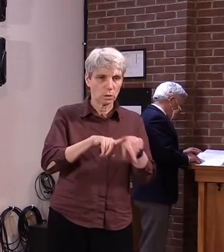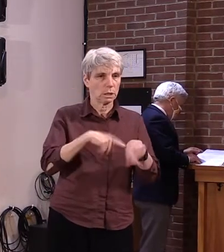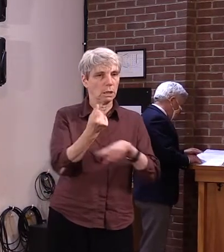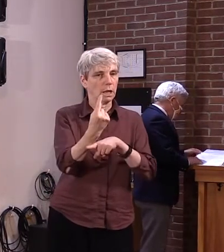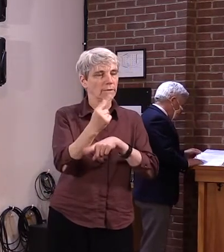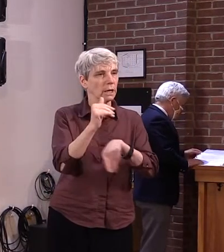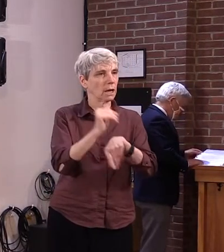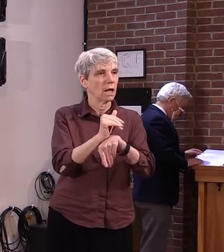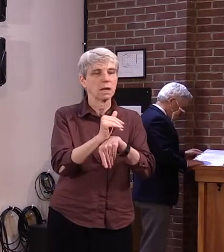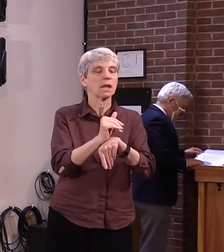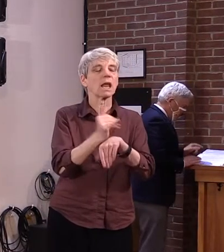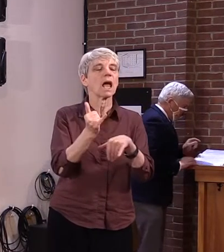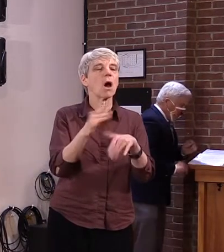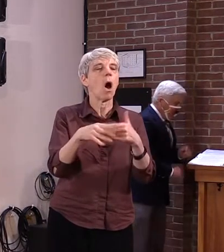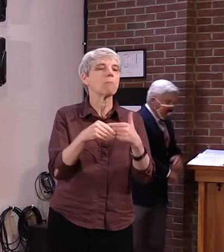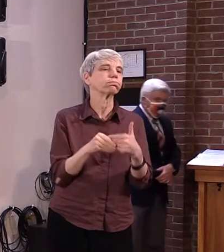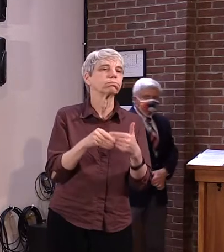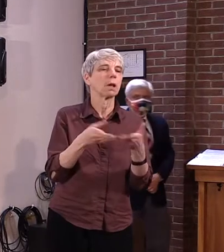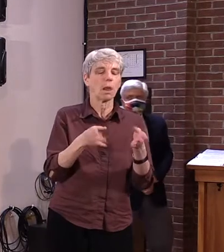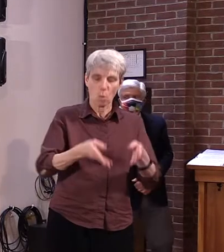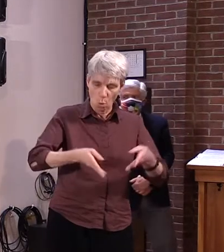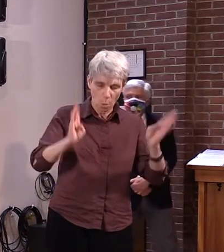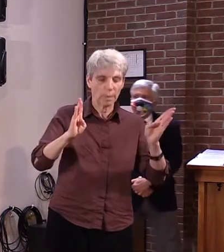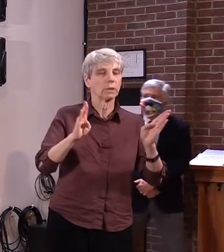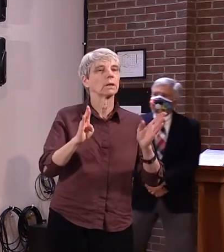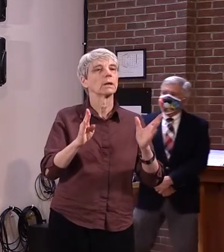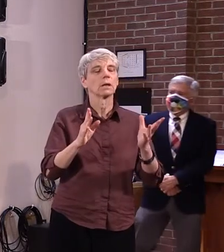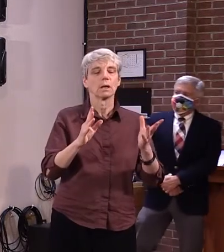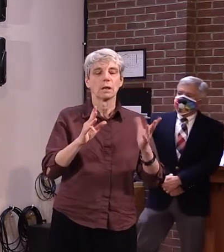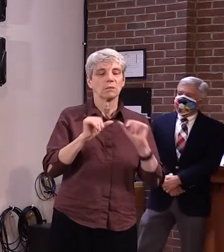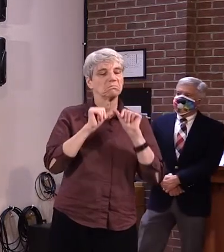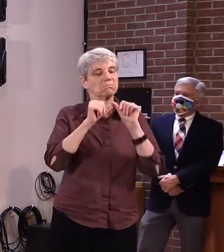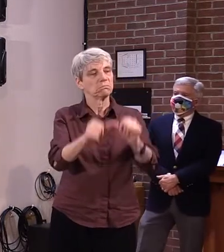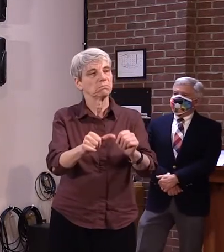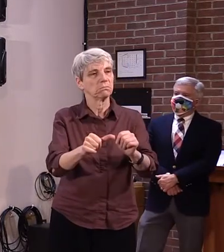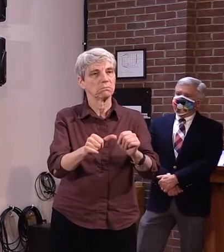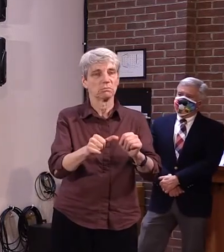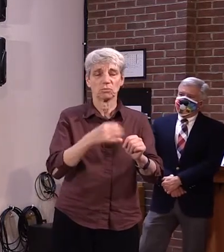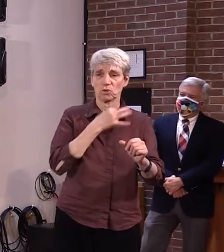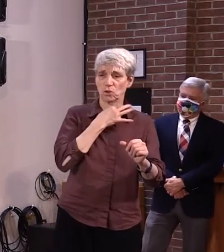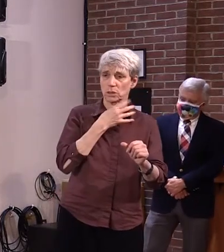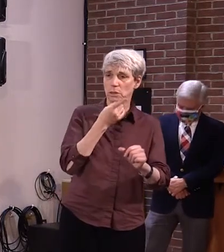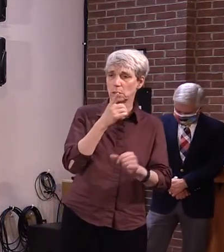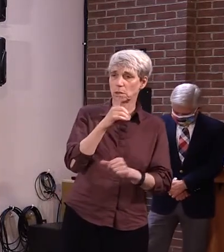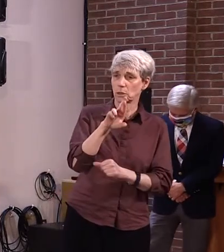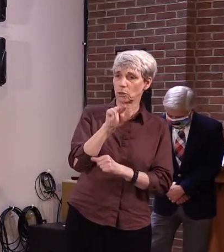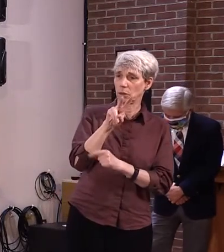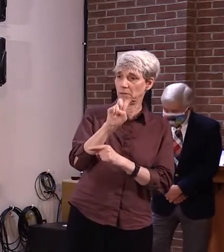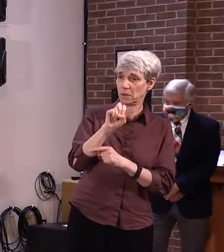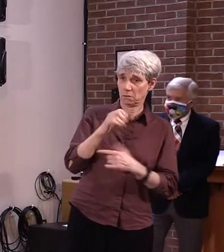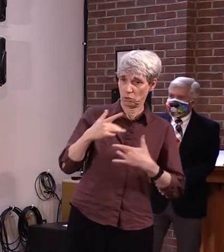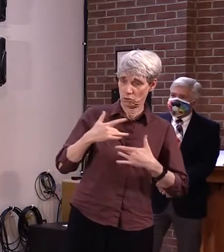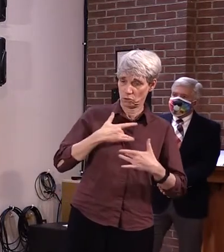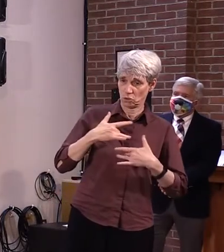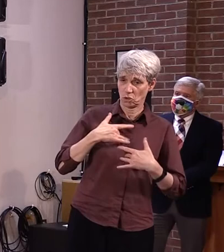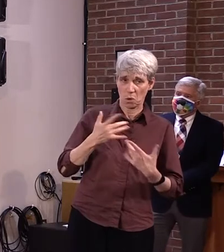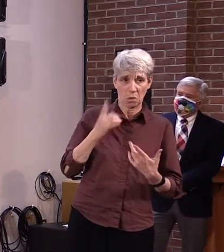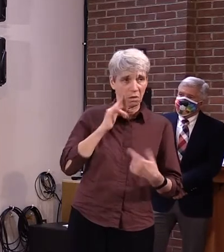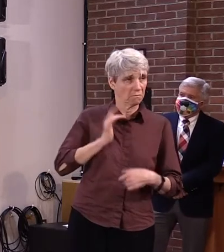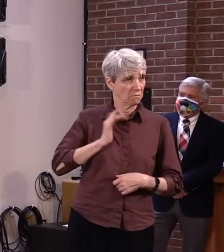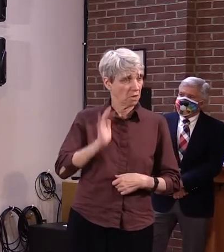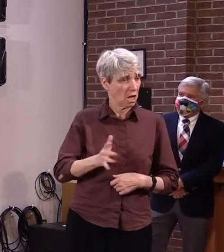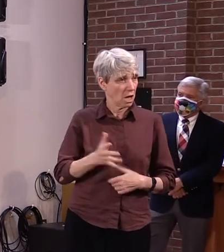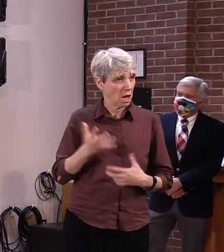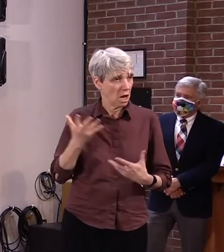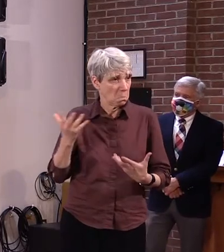guess, have any problem with that? Seem an appropriate move given the data, or what? I'm going to